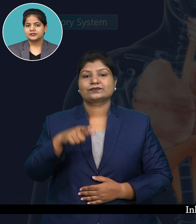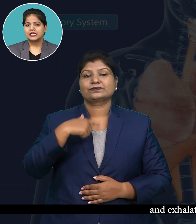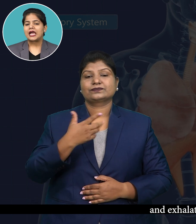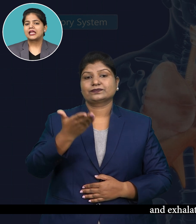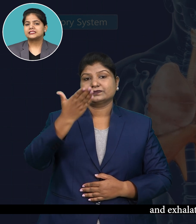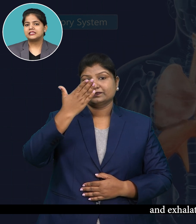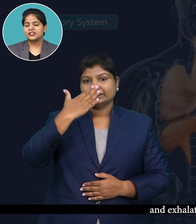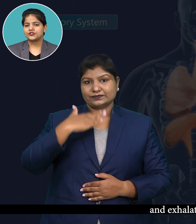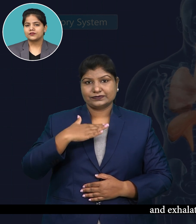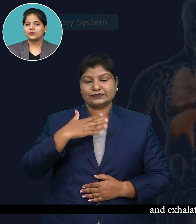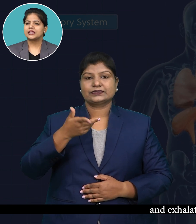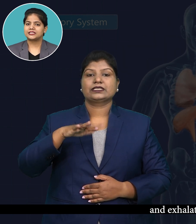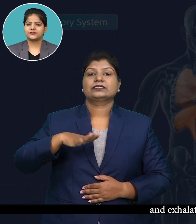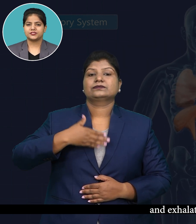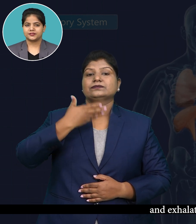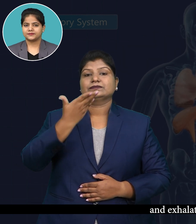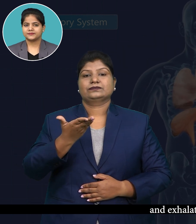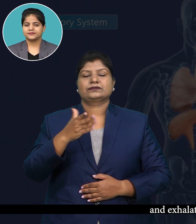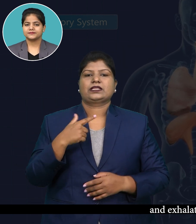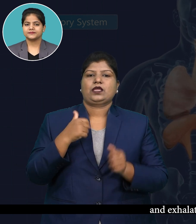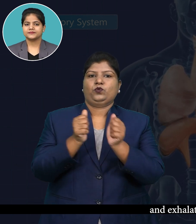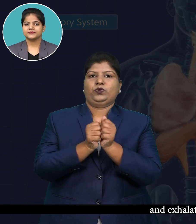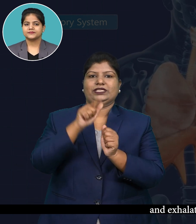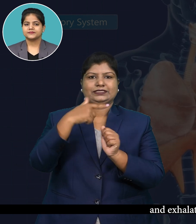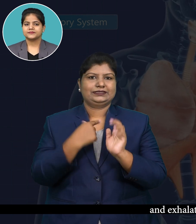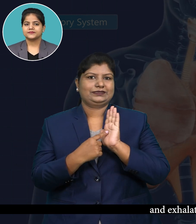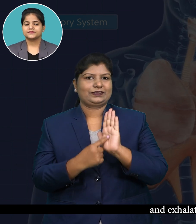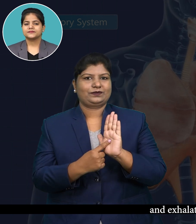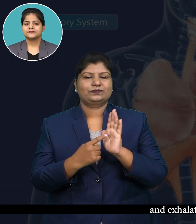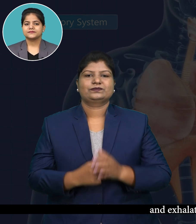Inhalation and exhalation with activity.